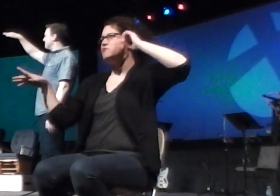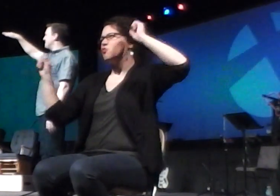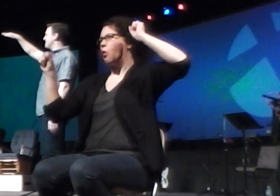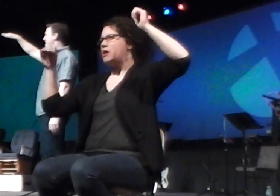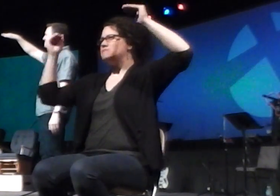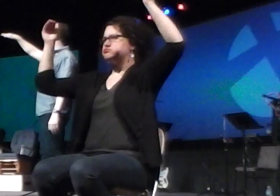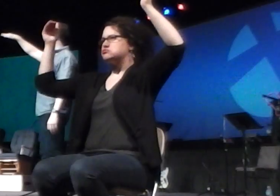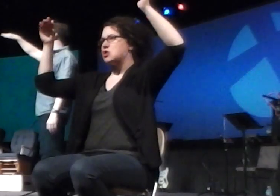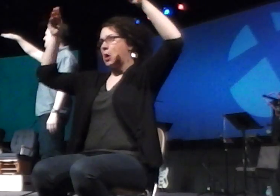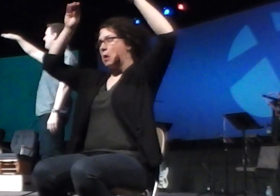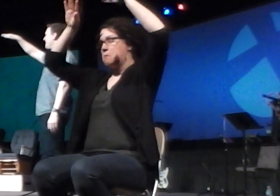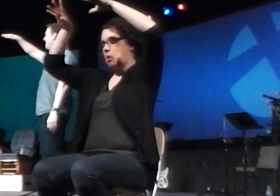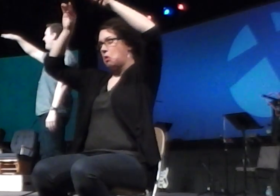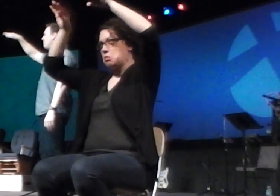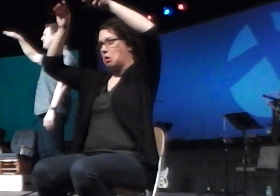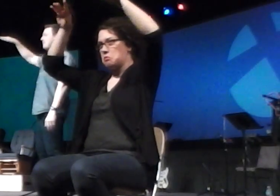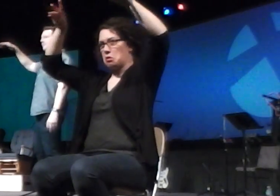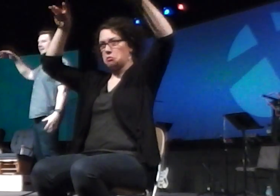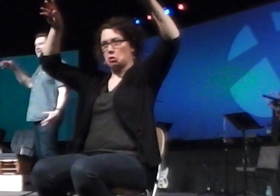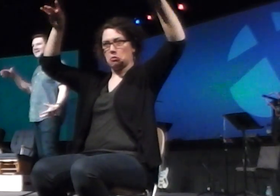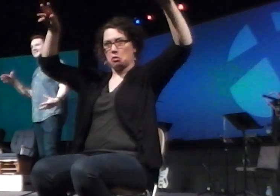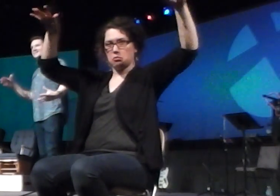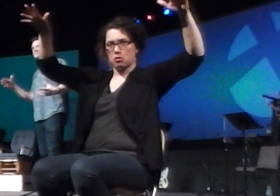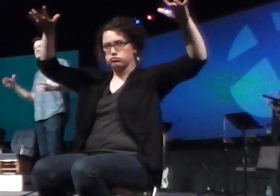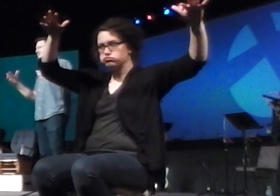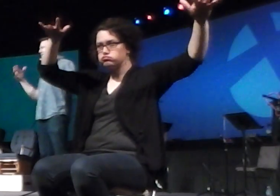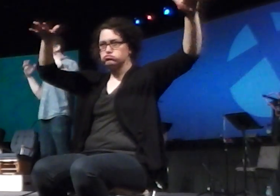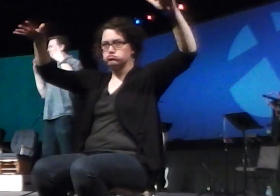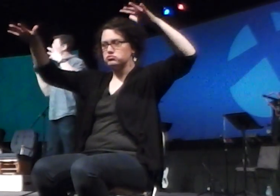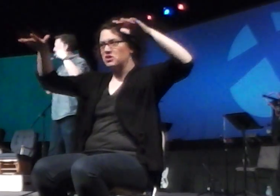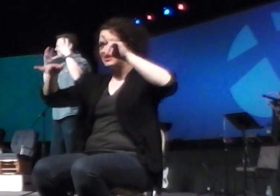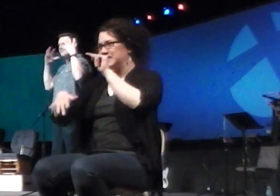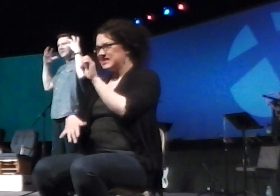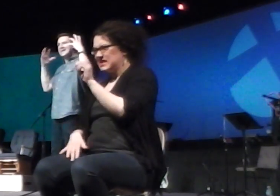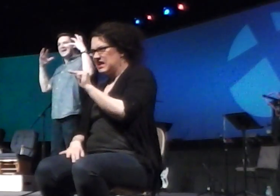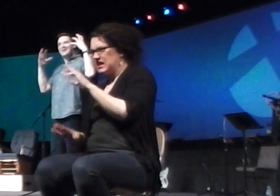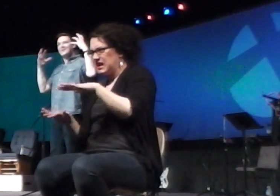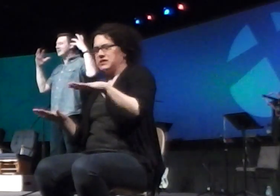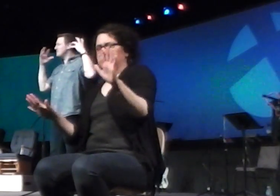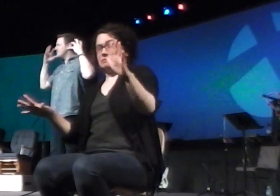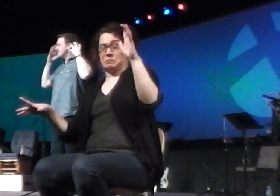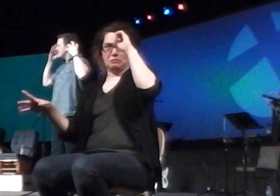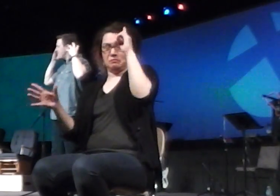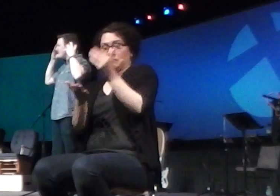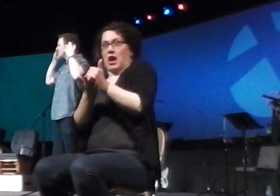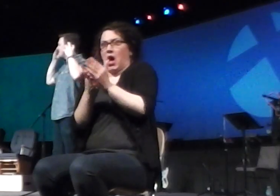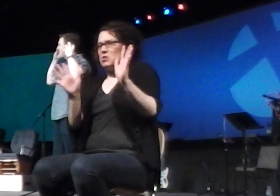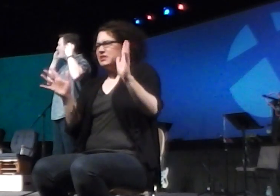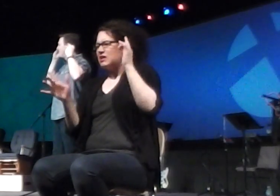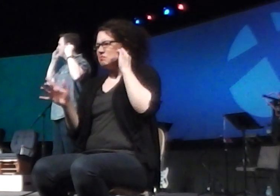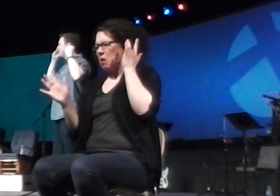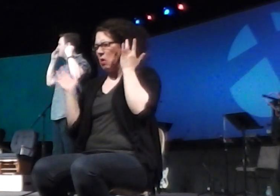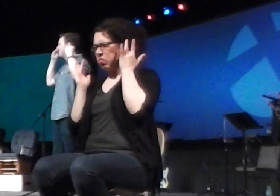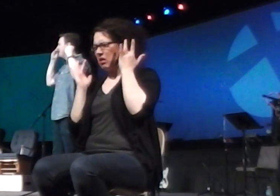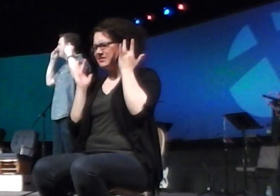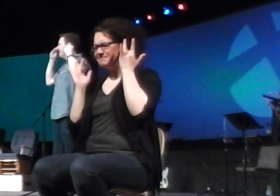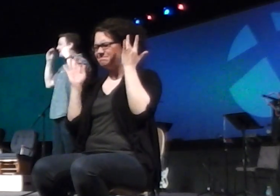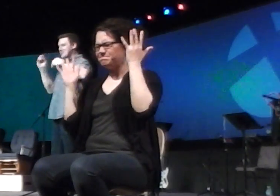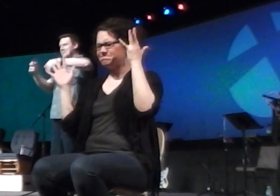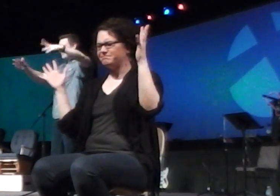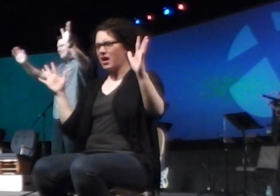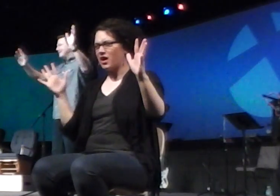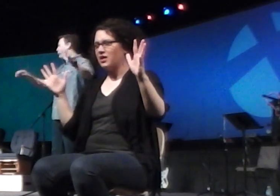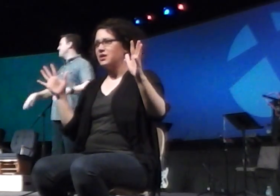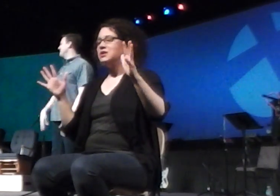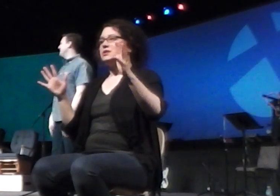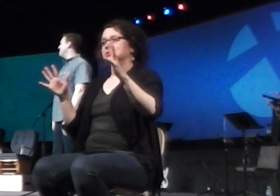would play through these loudspeakers. And when they would play it, these teenagers would freak out, right? Because it was just this piercing, awful tone. And